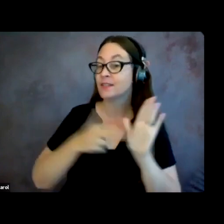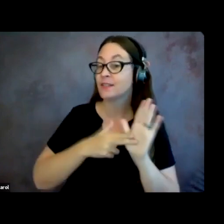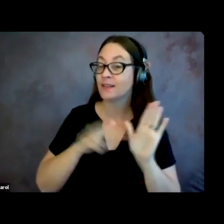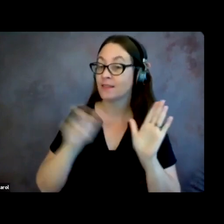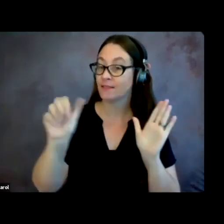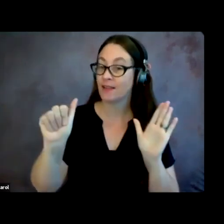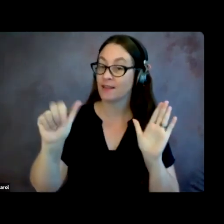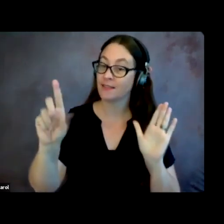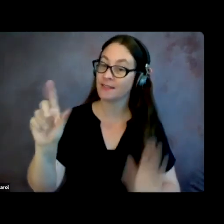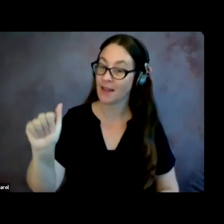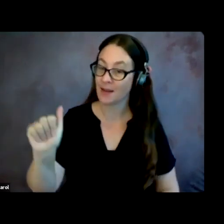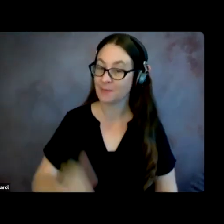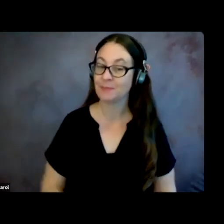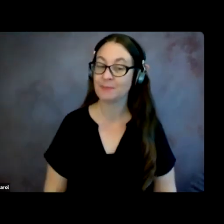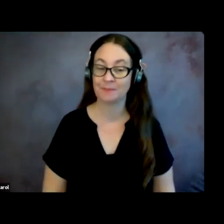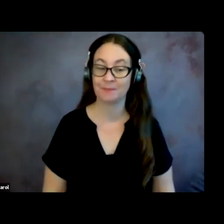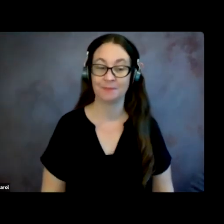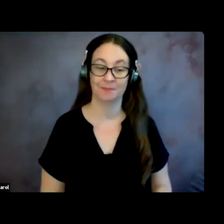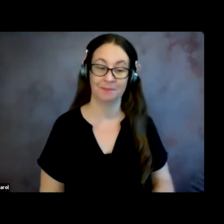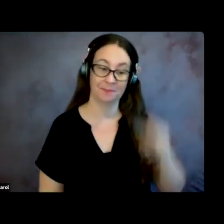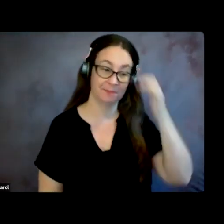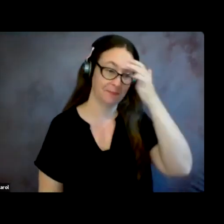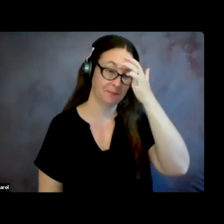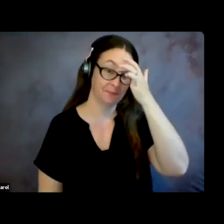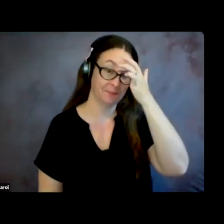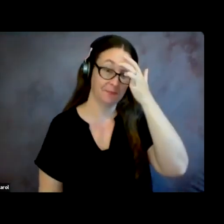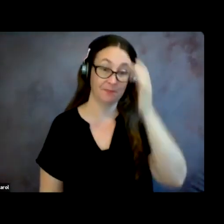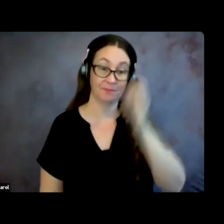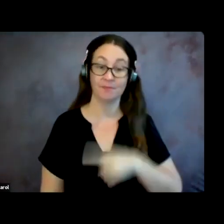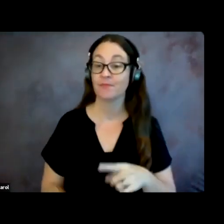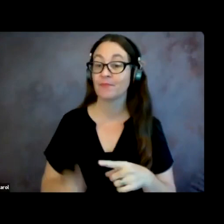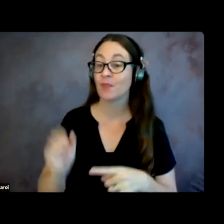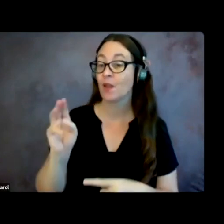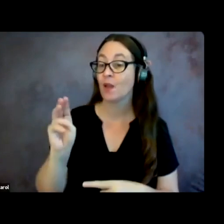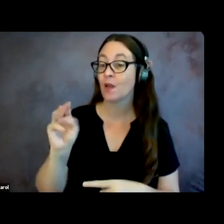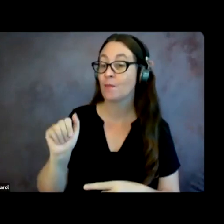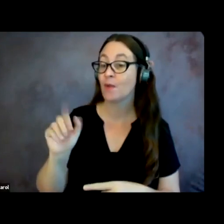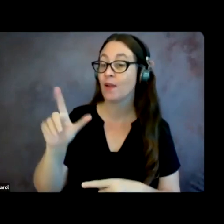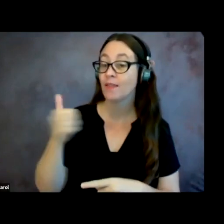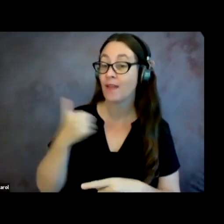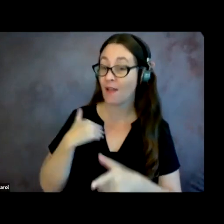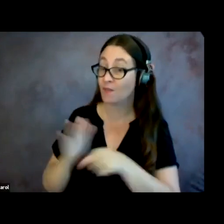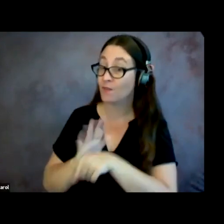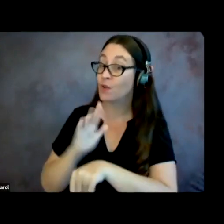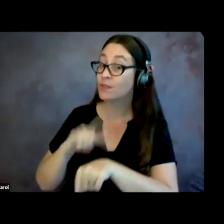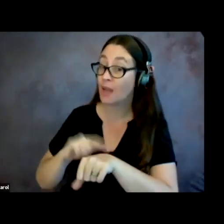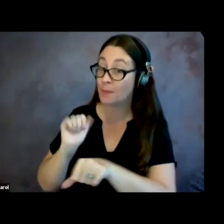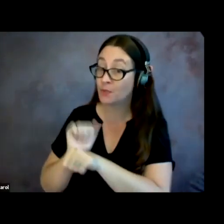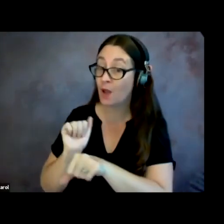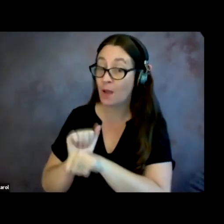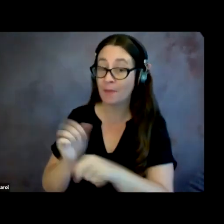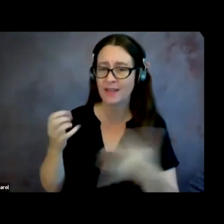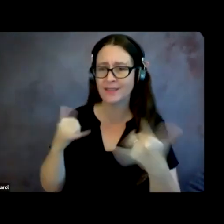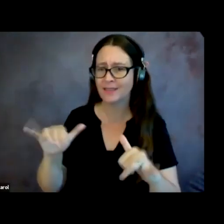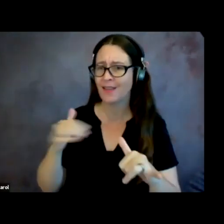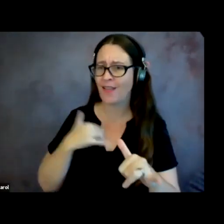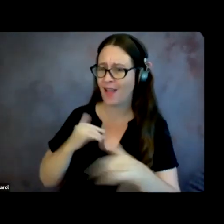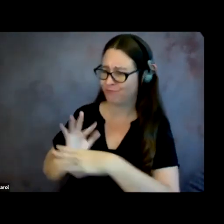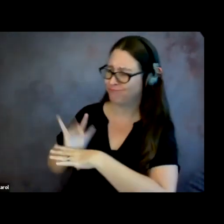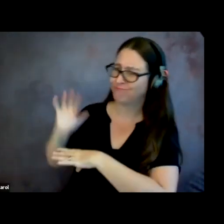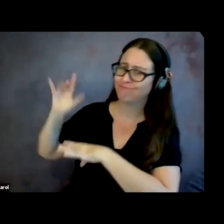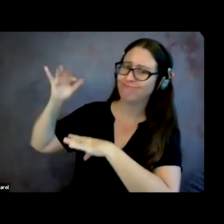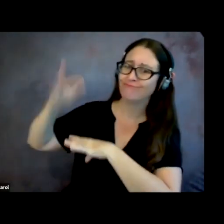Disabilities Act. Mind you, Mayela has a full-time job and she somehow has overflowing energy to create